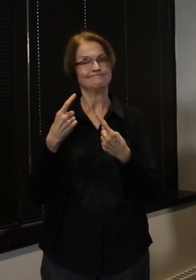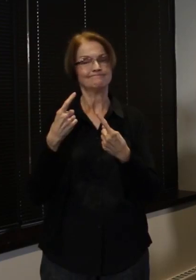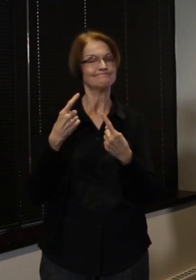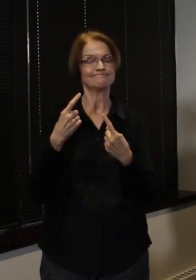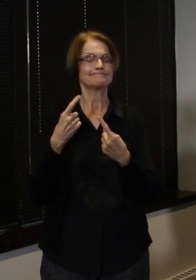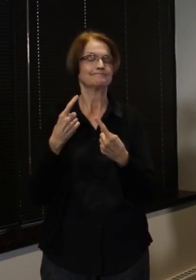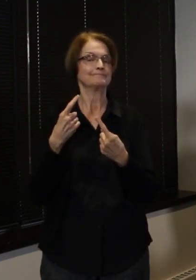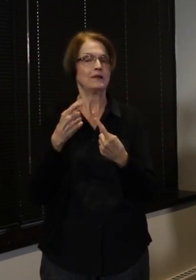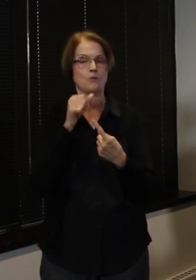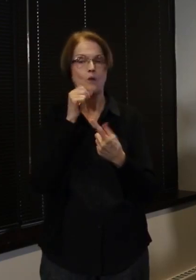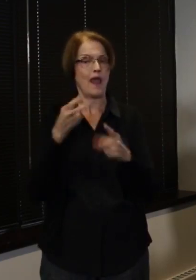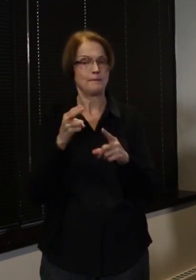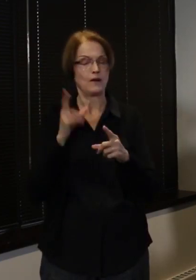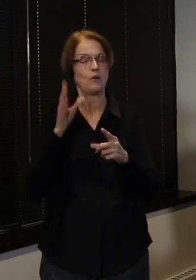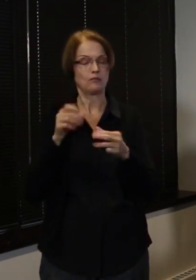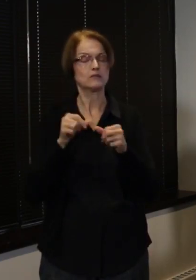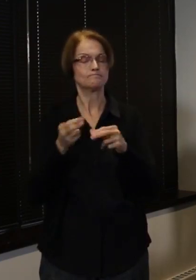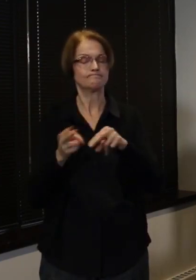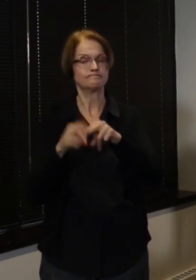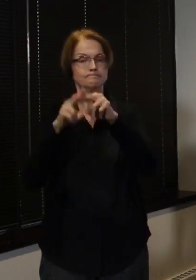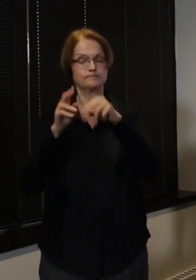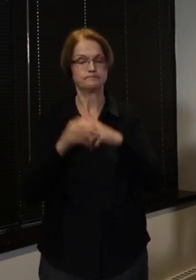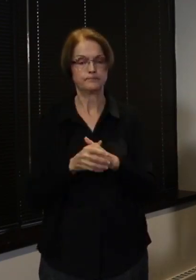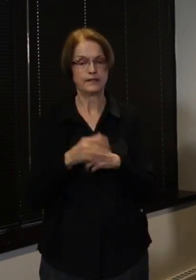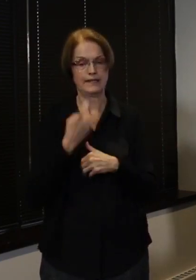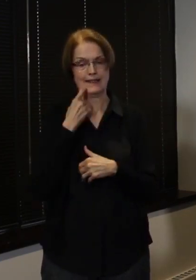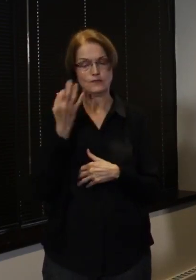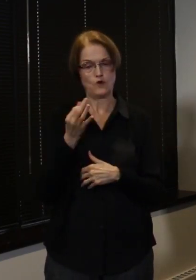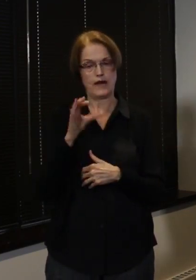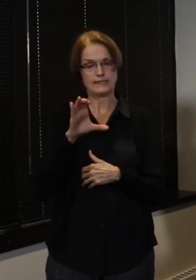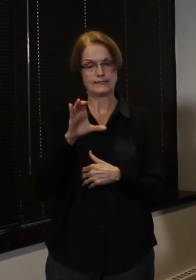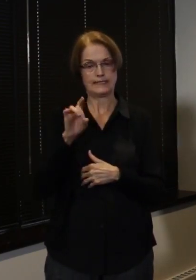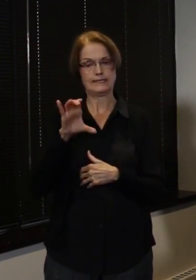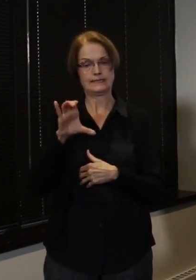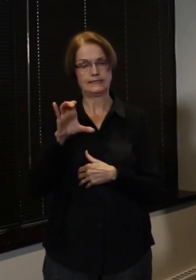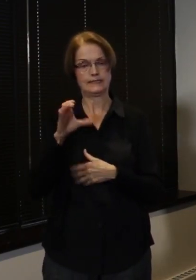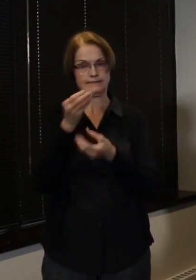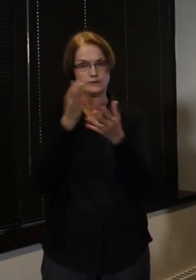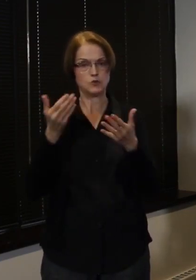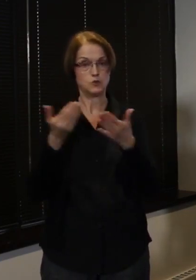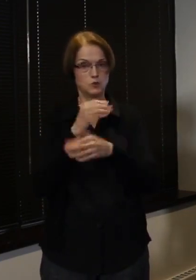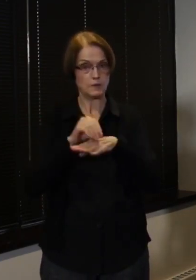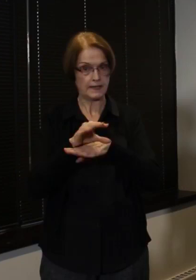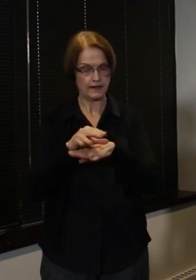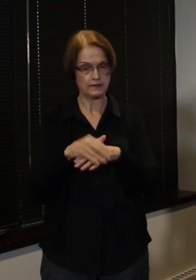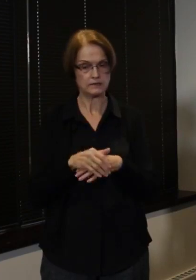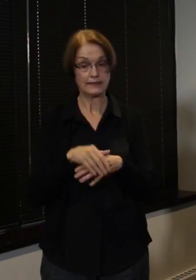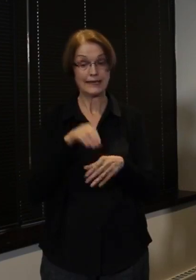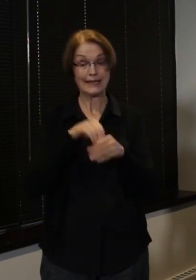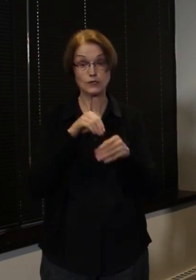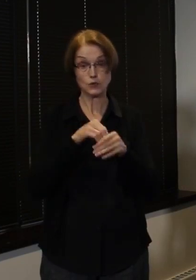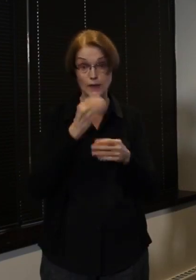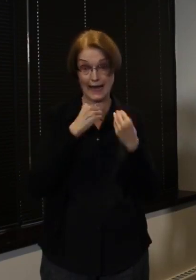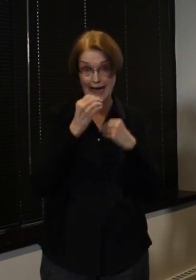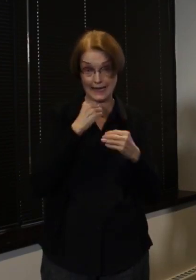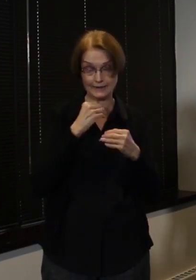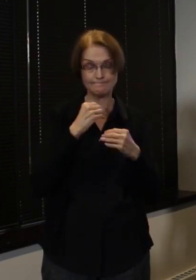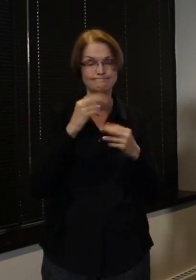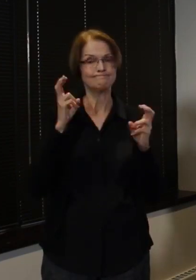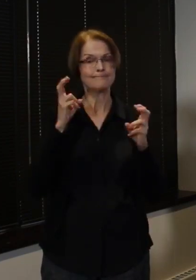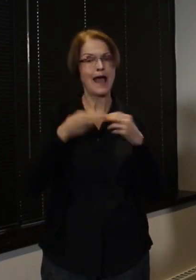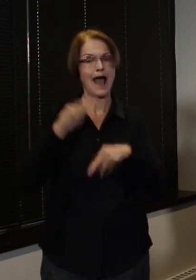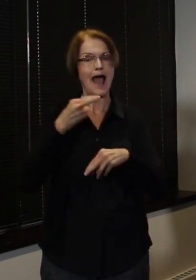not the case. On Friday, the CDC issued guidance stating that indoor dining is a